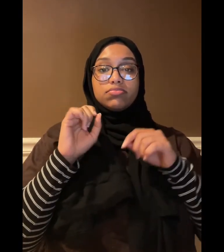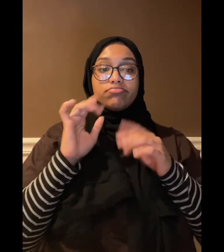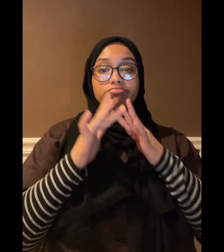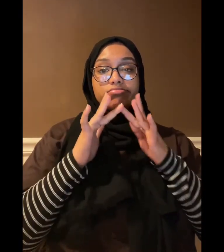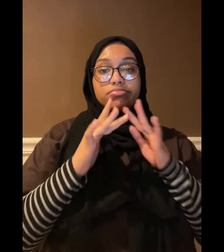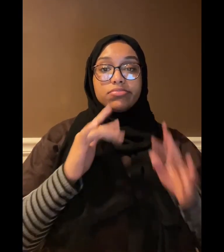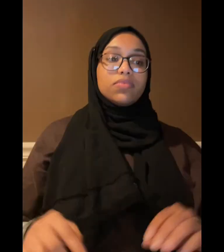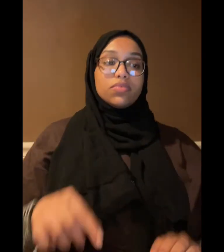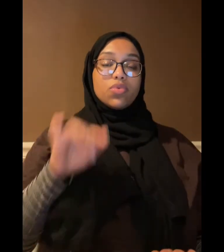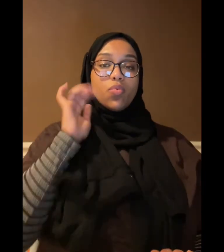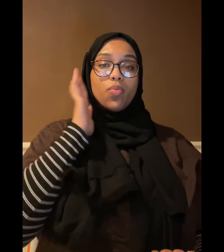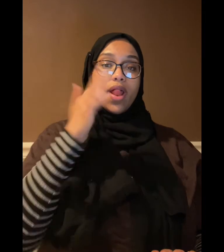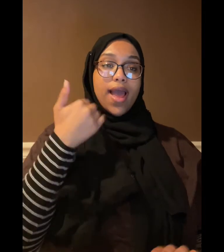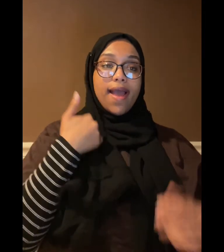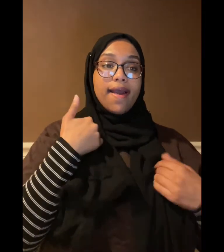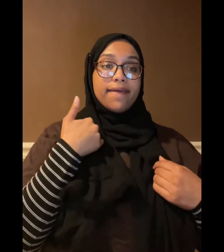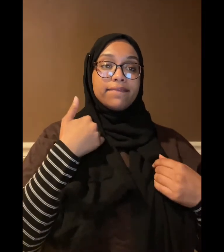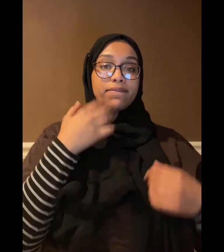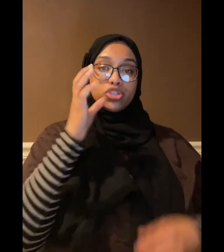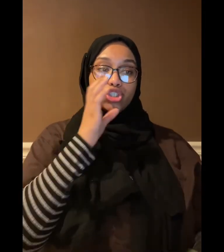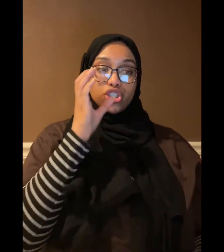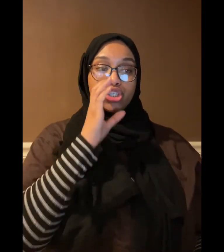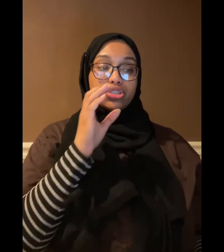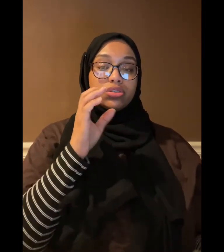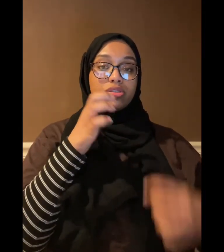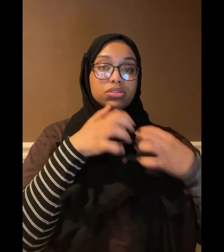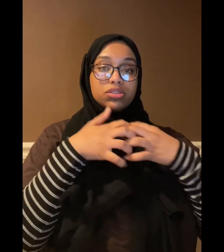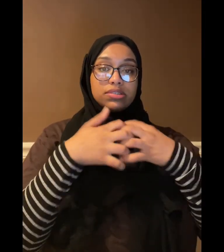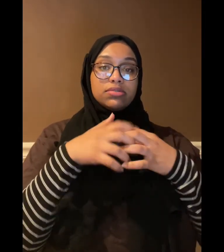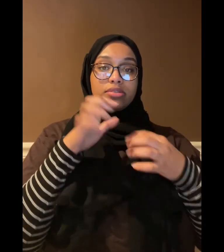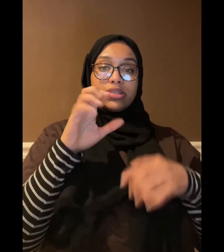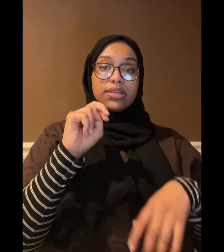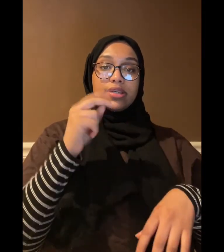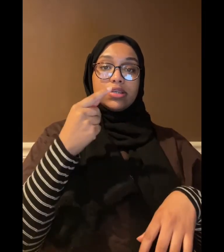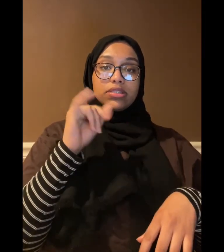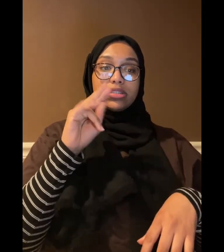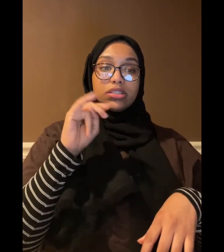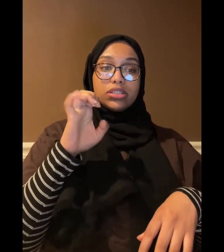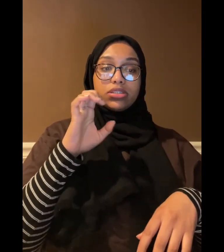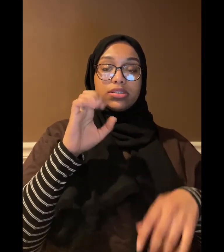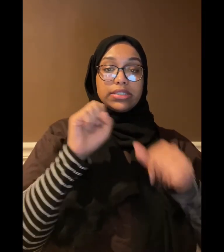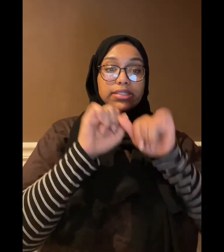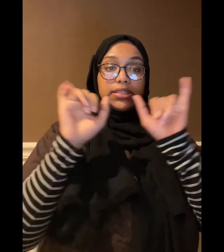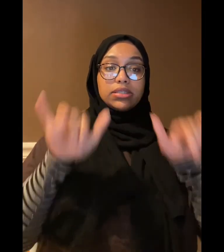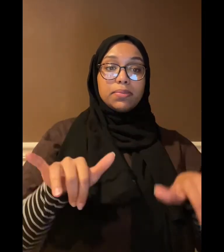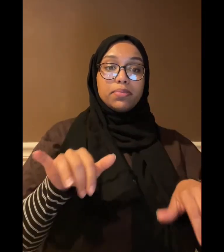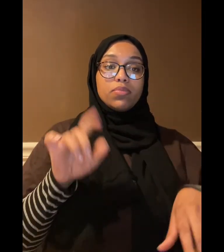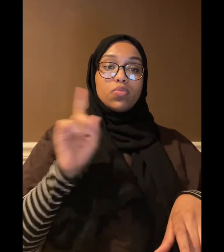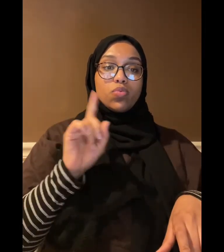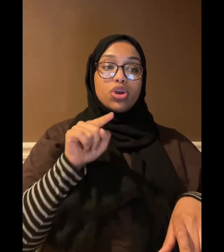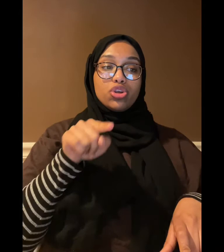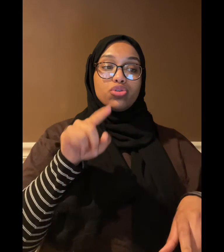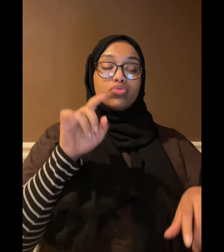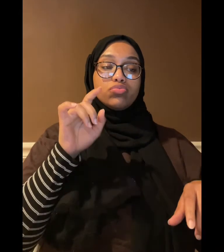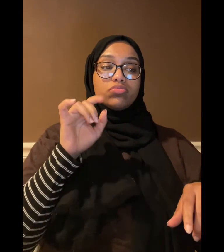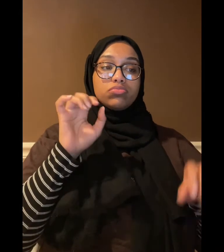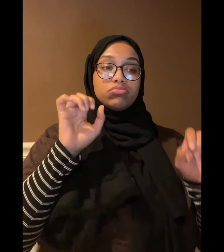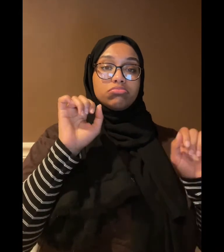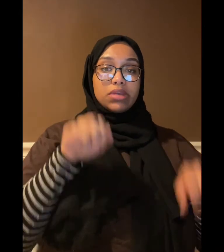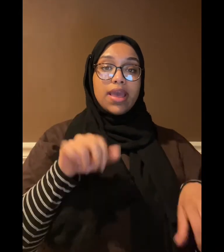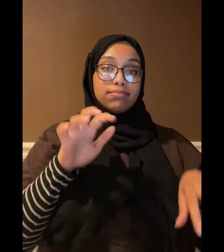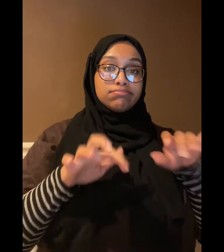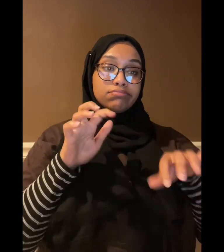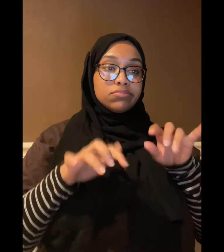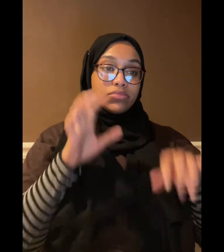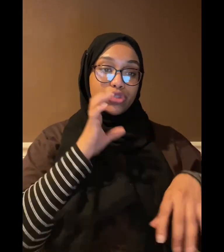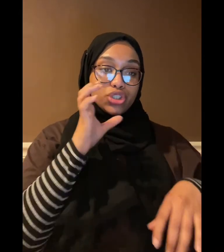deep into it is because we're talking about a national audience here. But if you're from a specific state, what I suggest